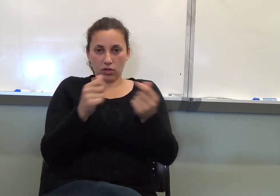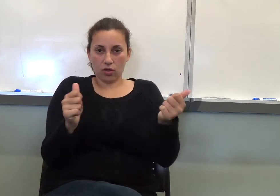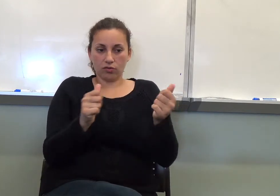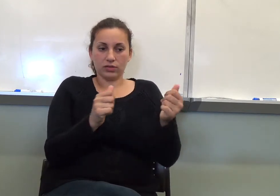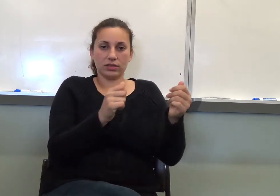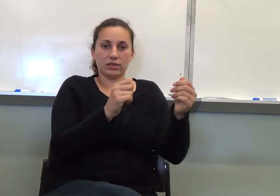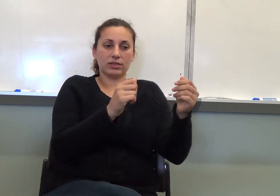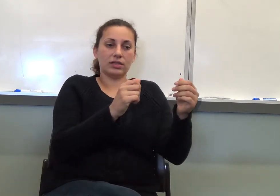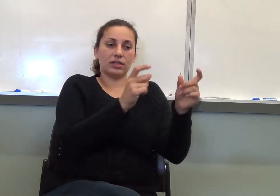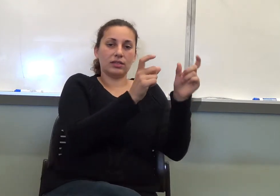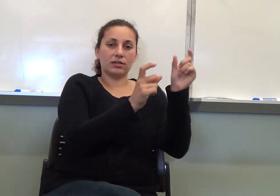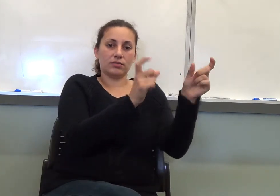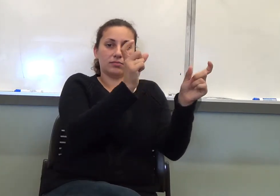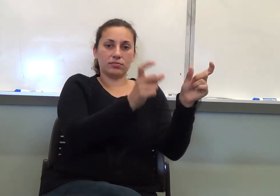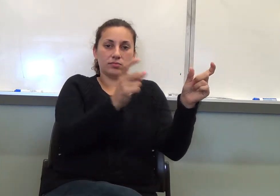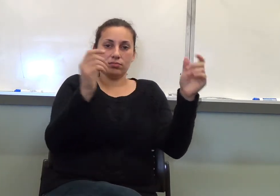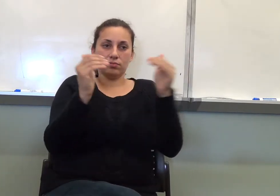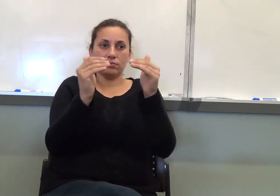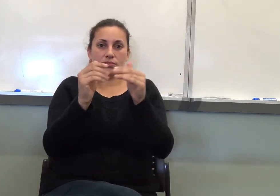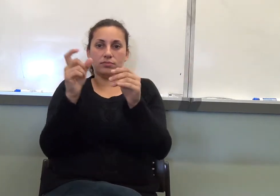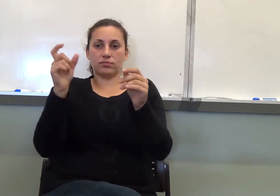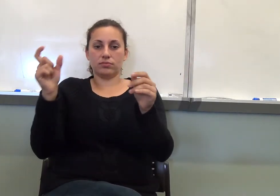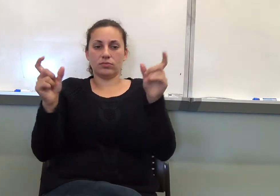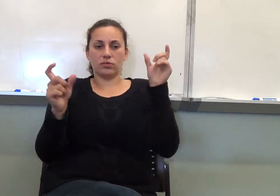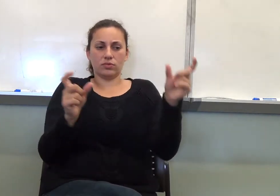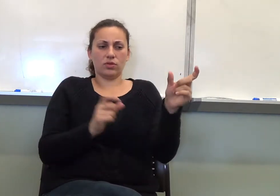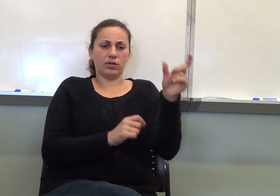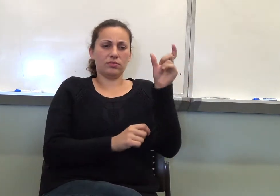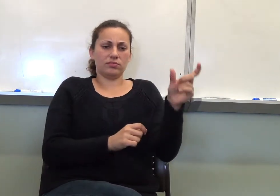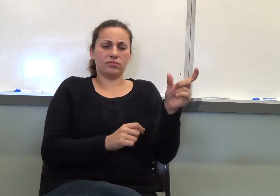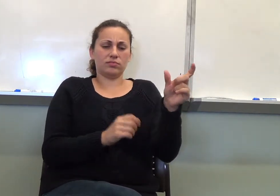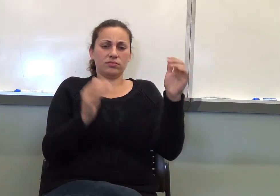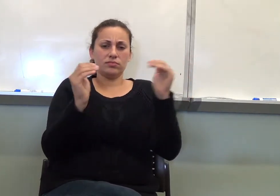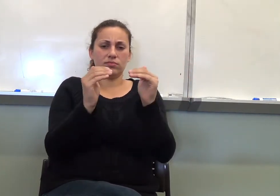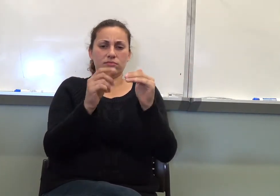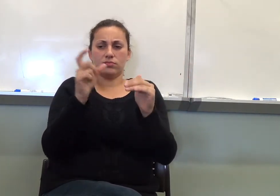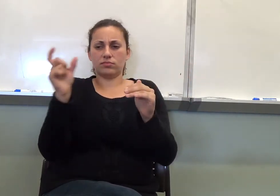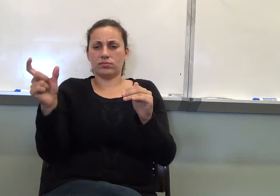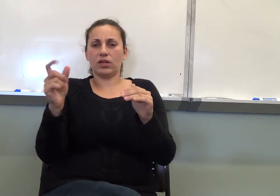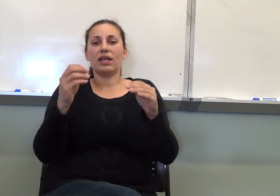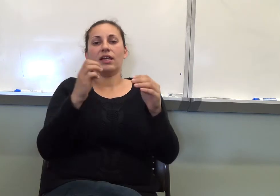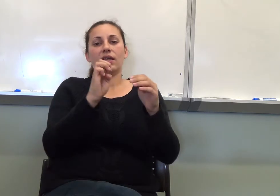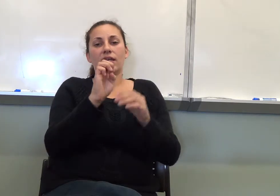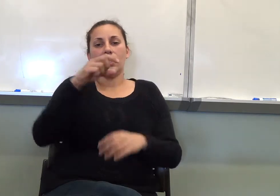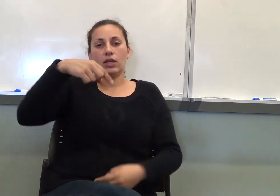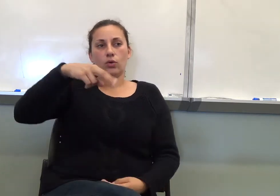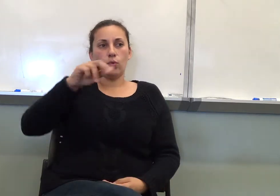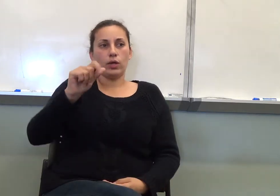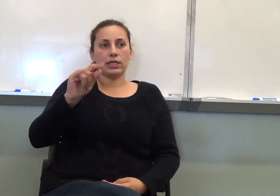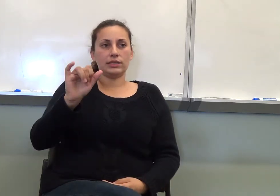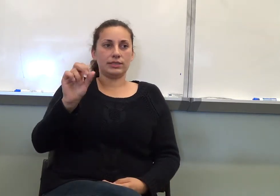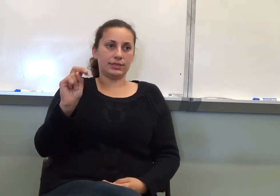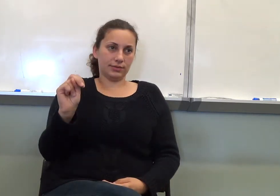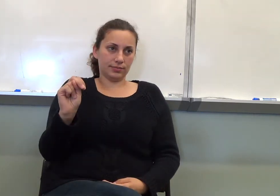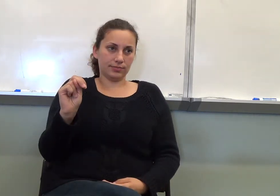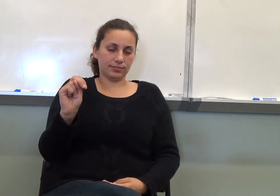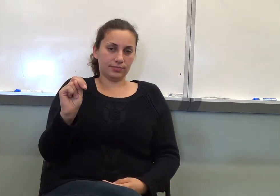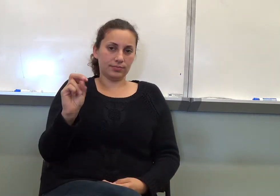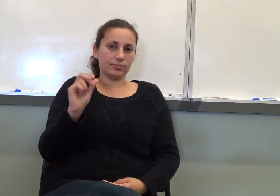Would you rather have this or this? Yeah, you get the point? That's why it's called simplification, right? So we